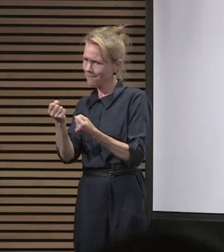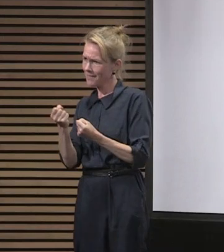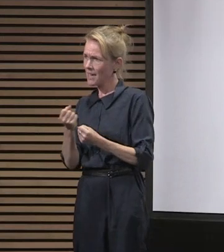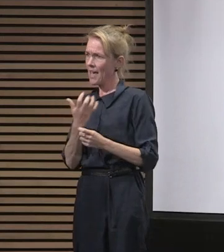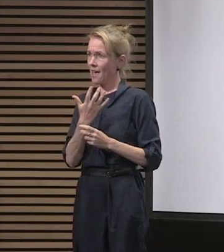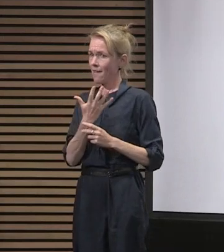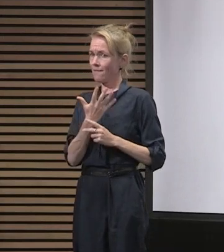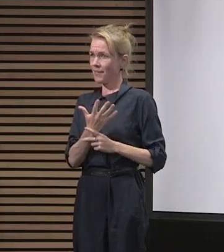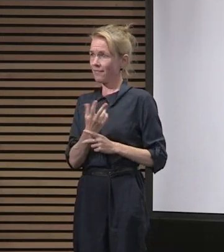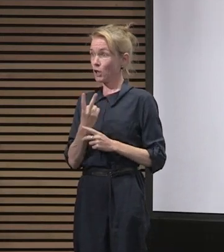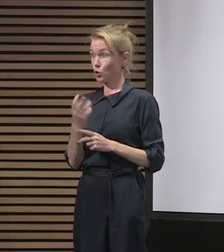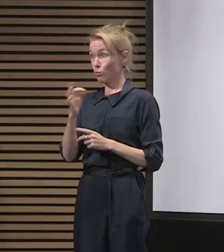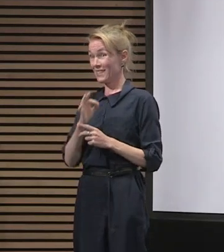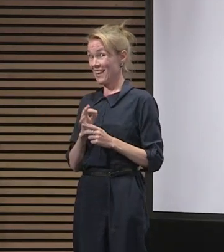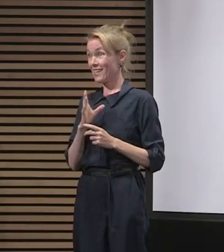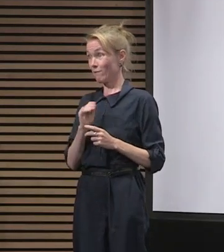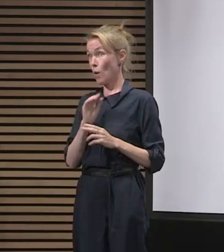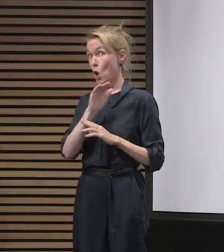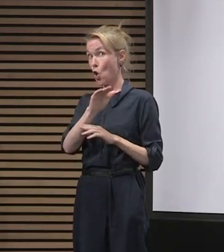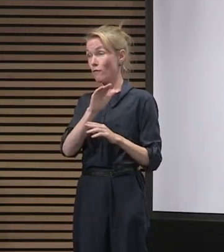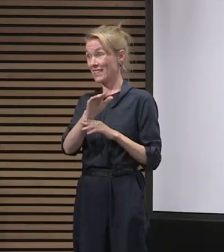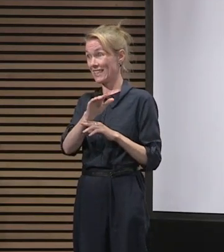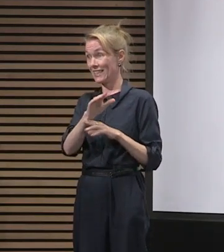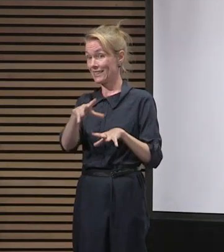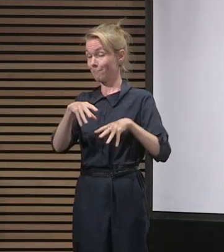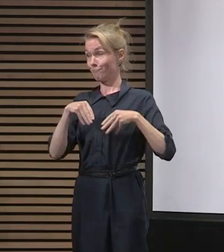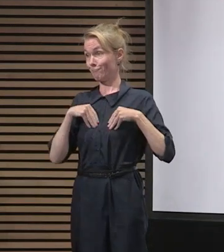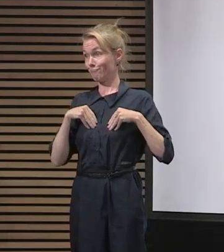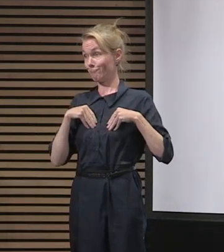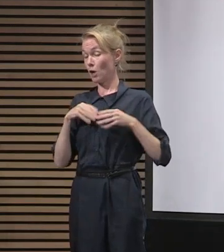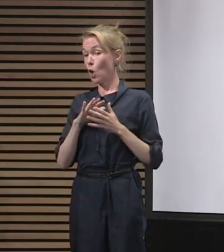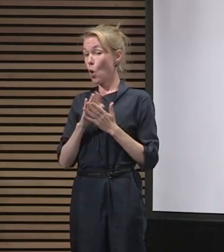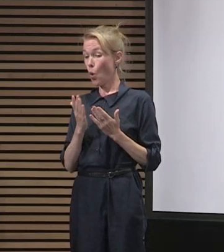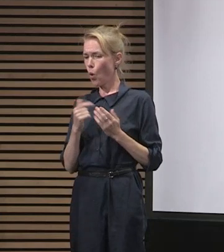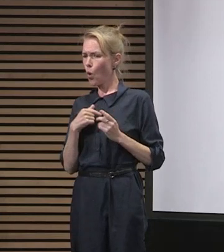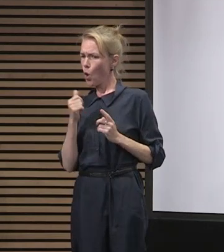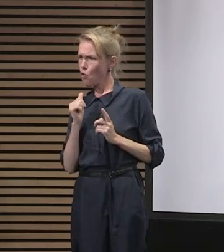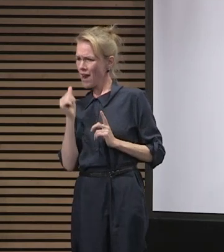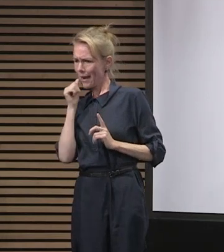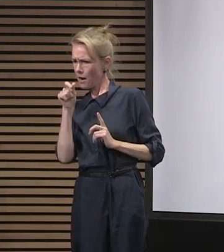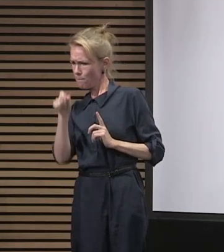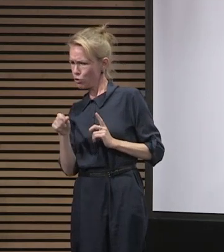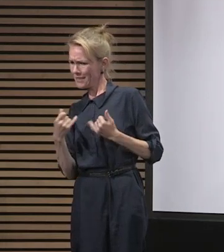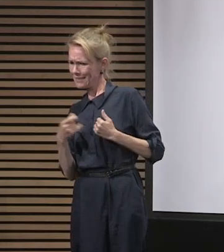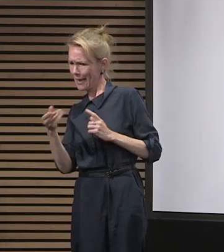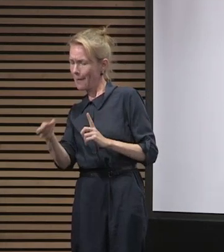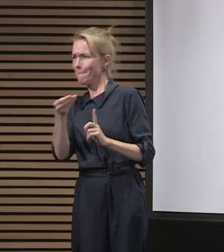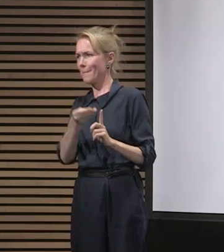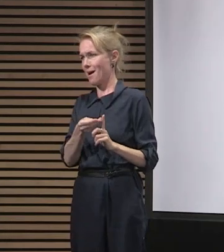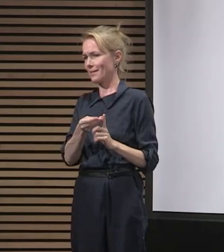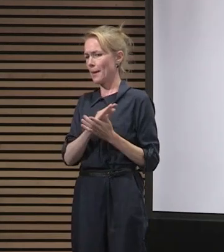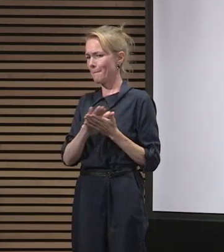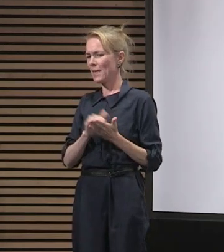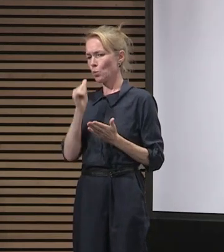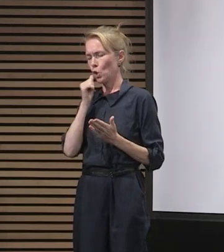well as them being confirmed or close contacts of confirmed cases, 29% of them,